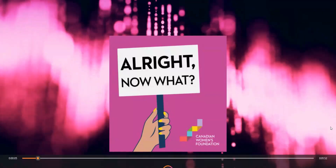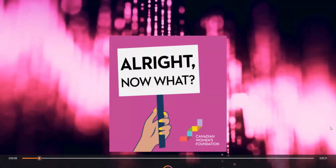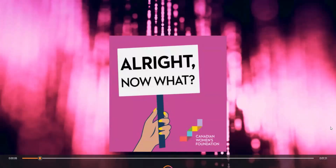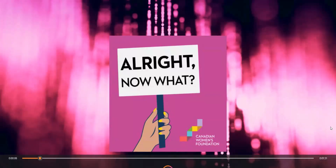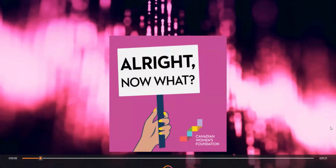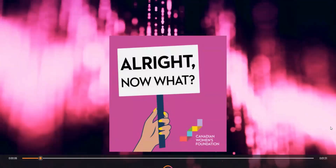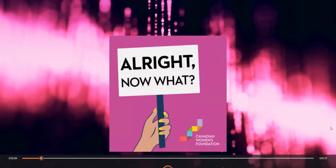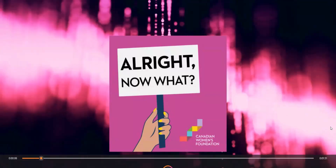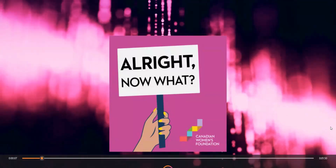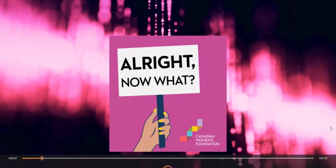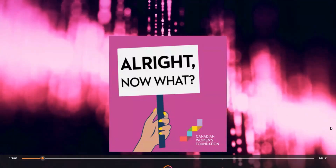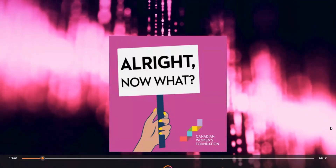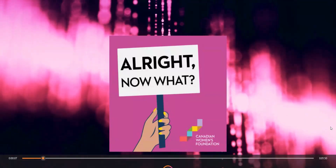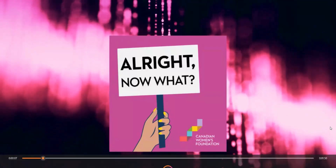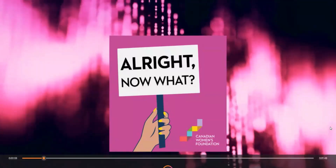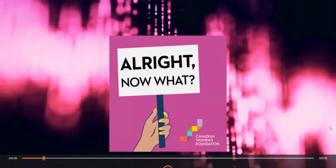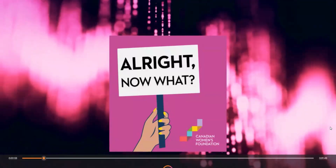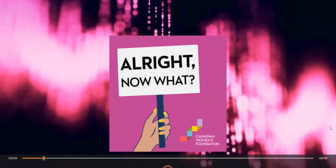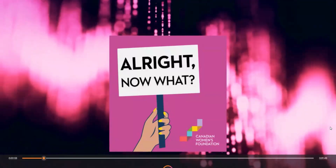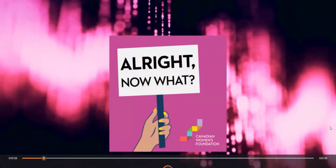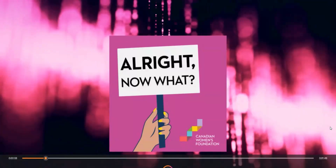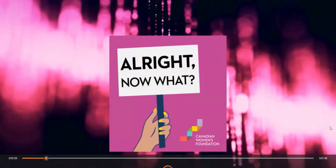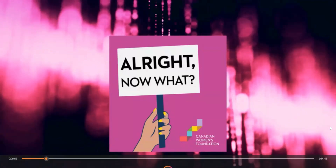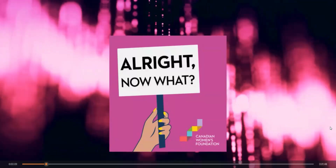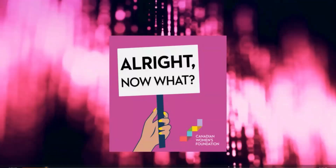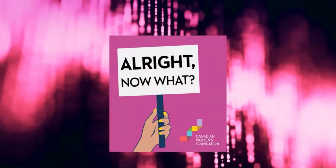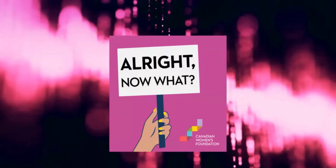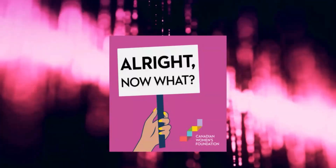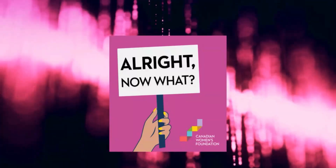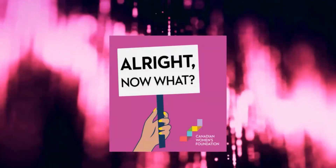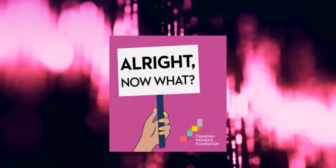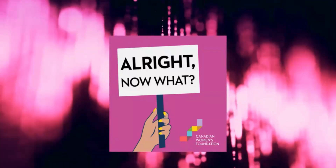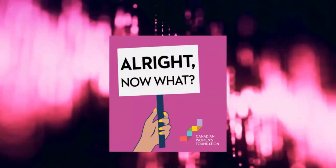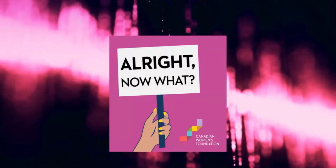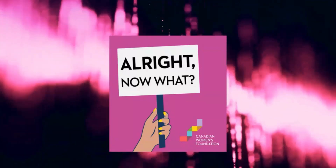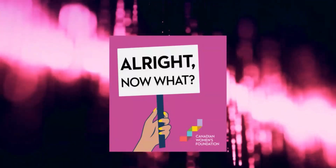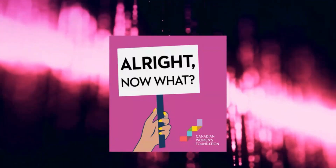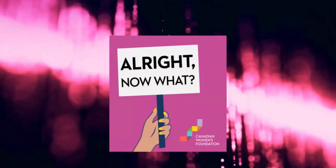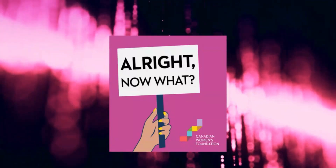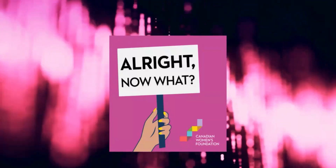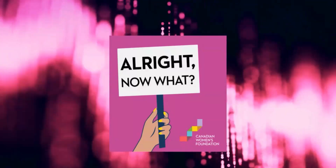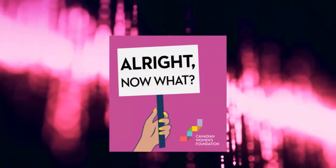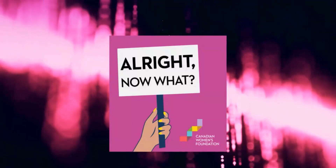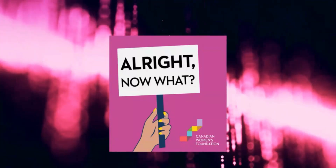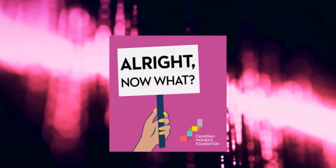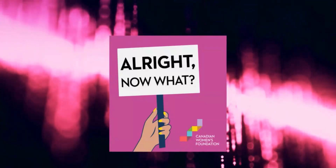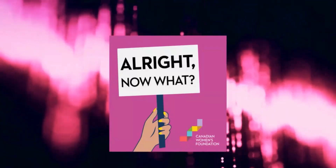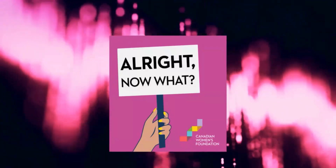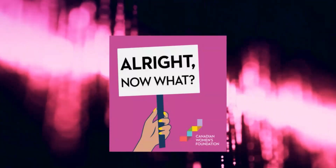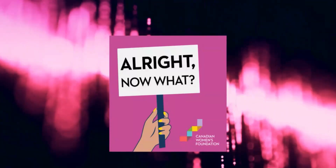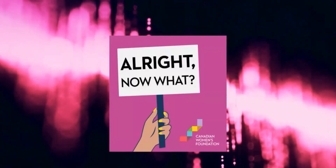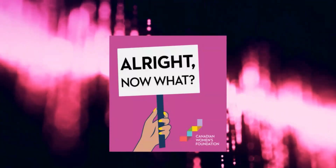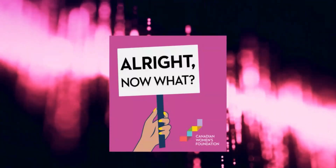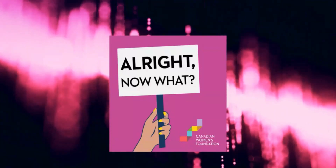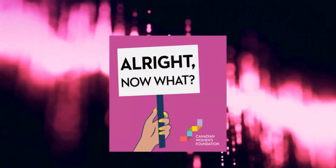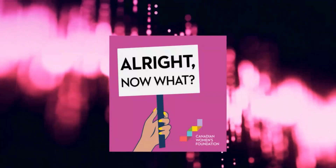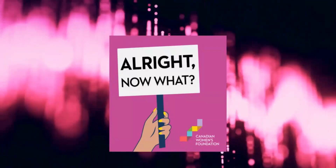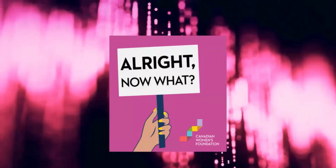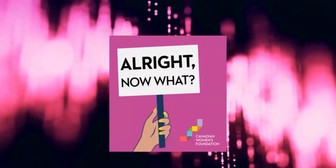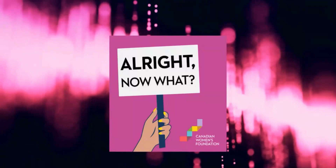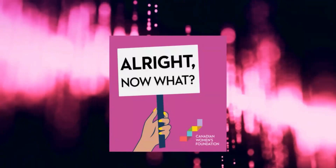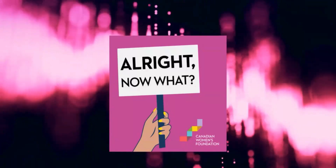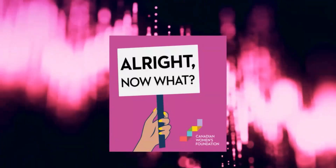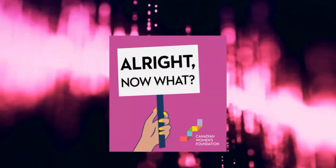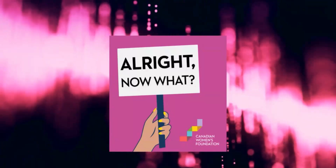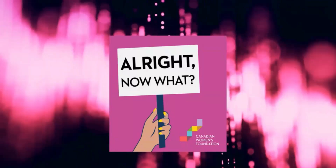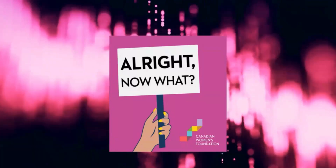So related to that, we often speak to online behavior that's harmful in platforms like Instagram and Facebook. But I'm curious about